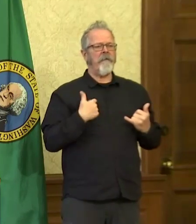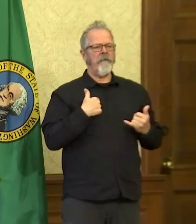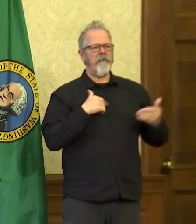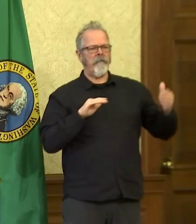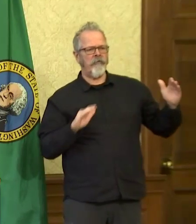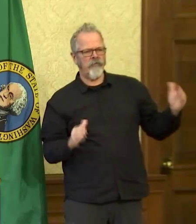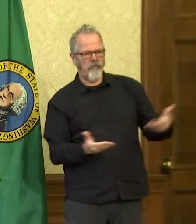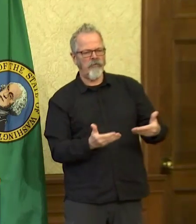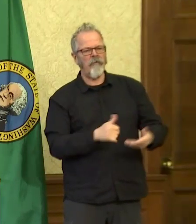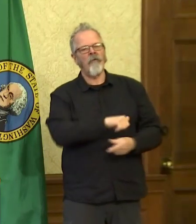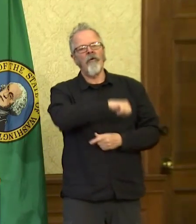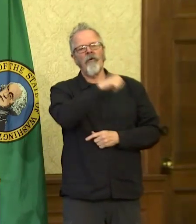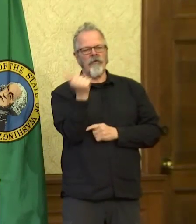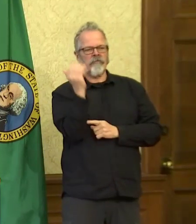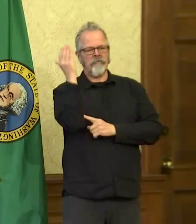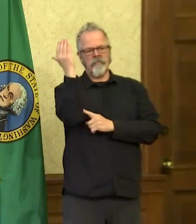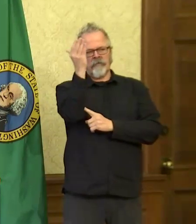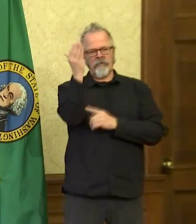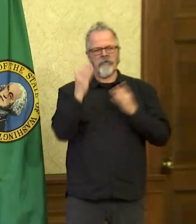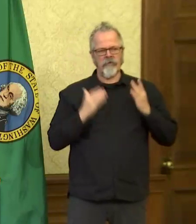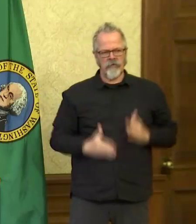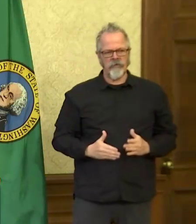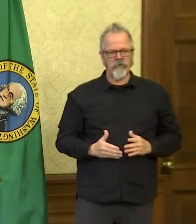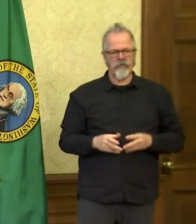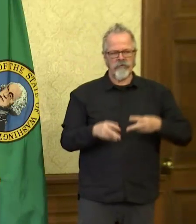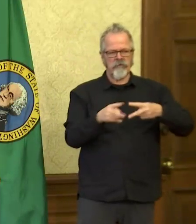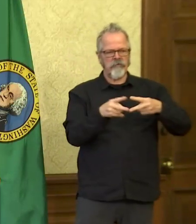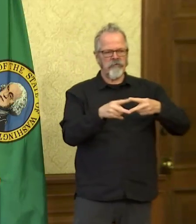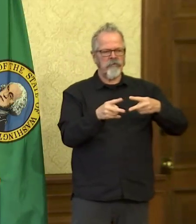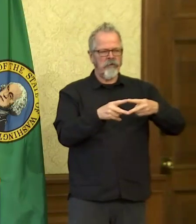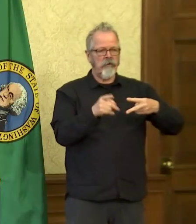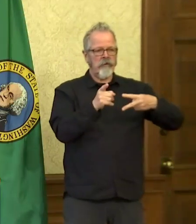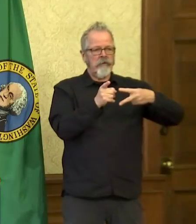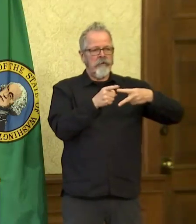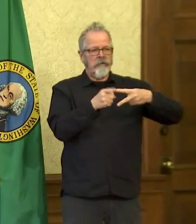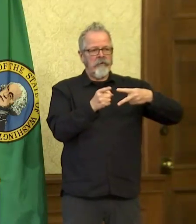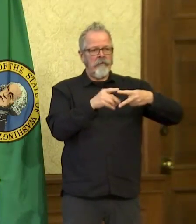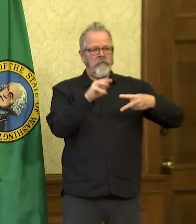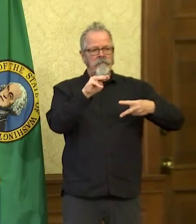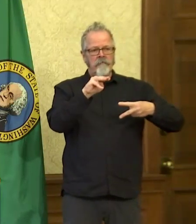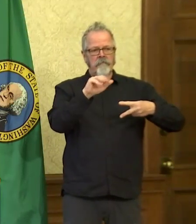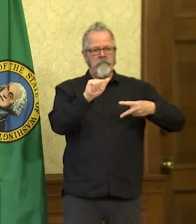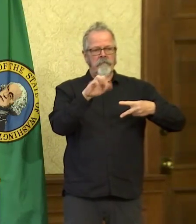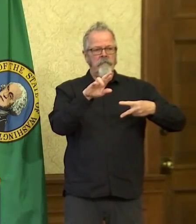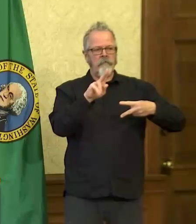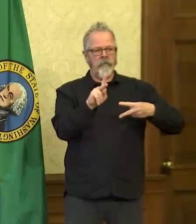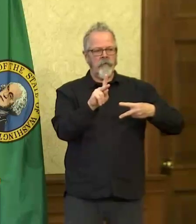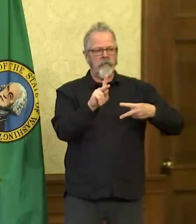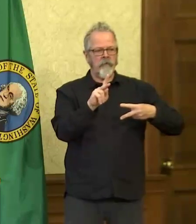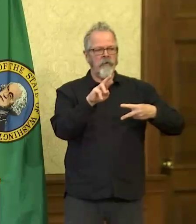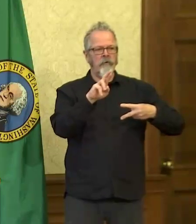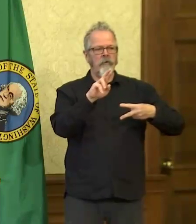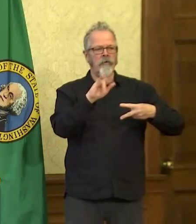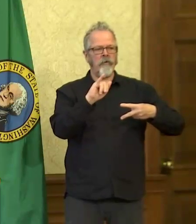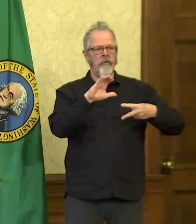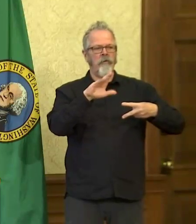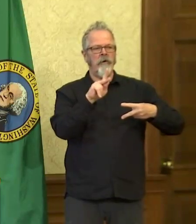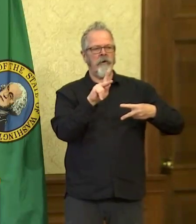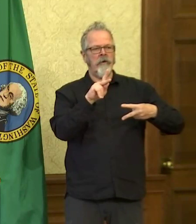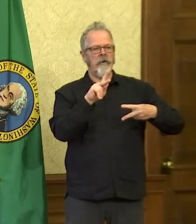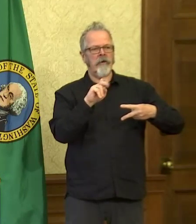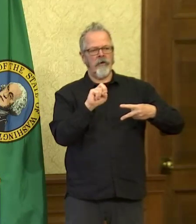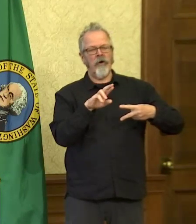Trades Council, representing hardworking people, and Greg Lane of the Building Industry Association of Washington. And then I'll stand for